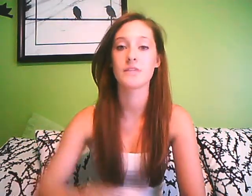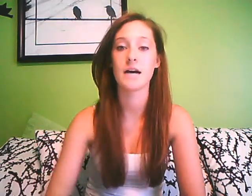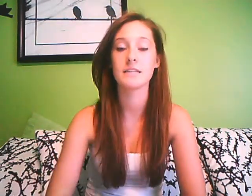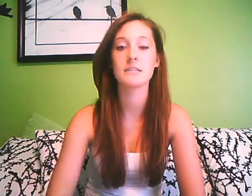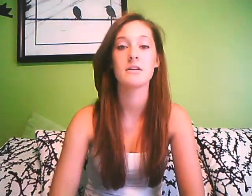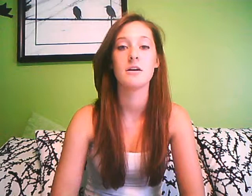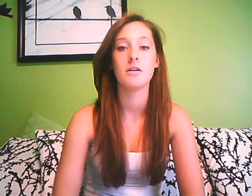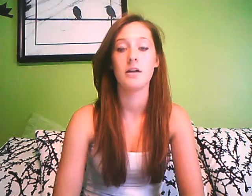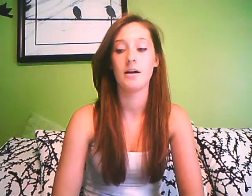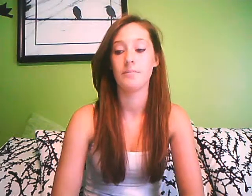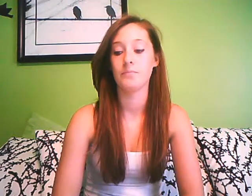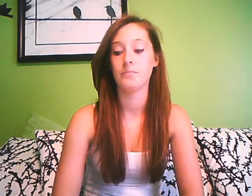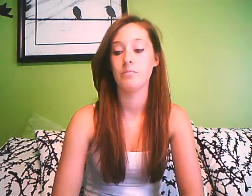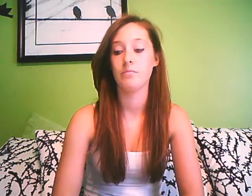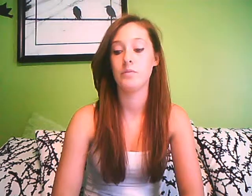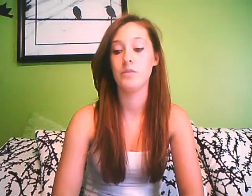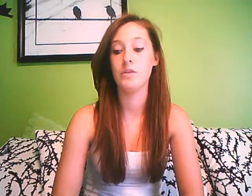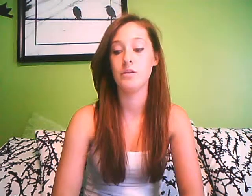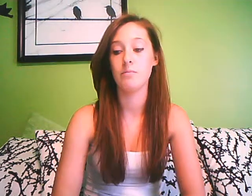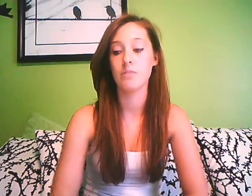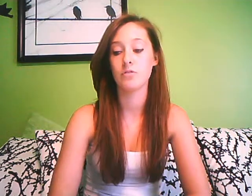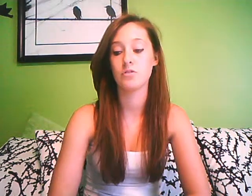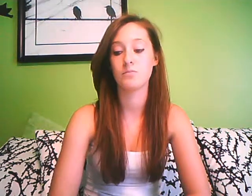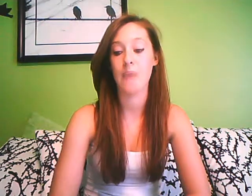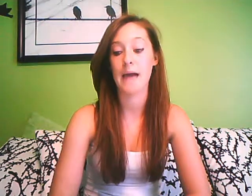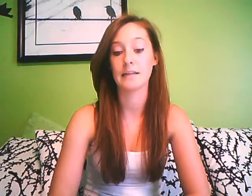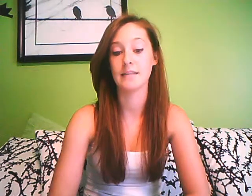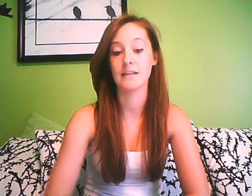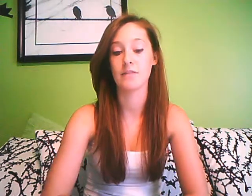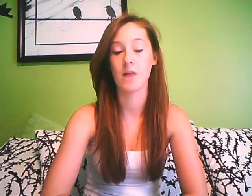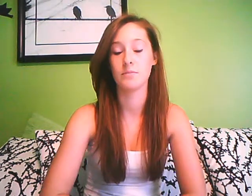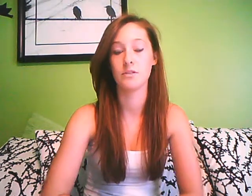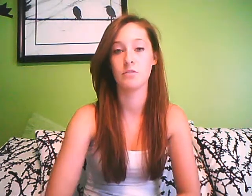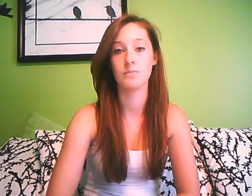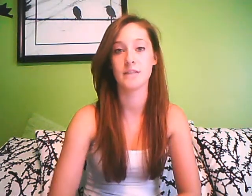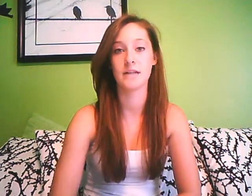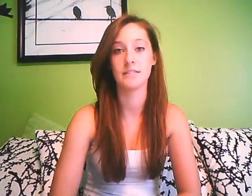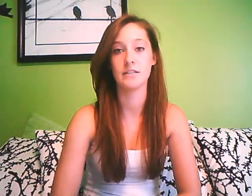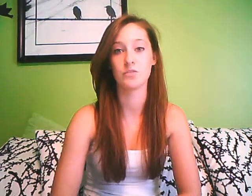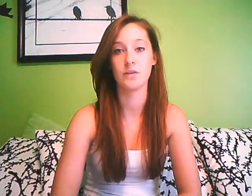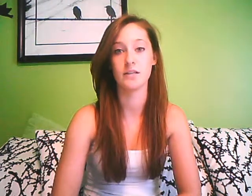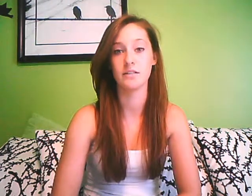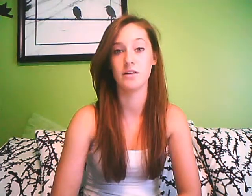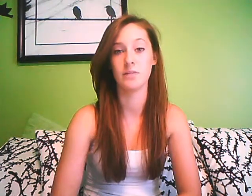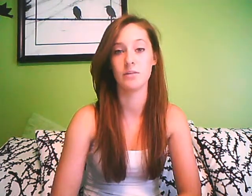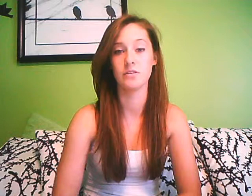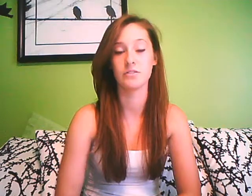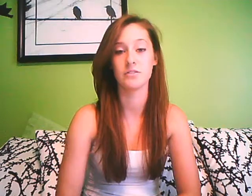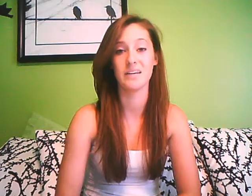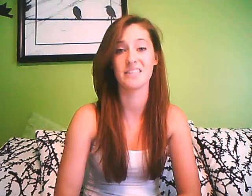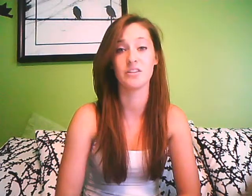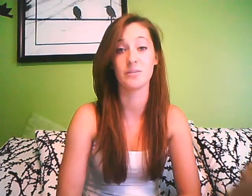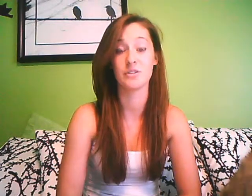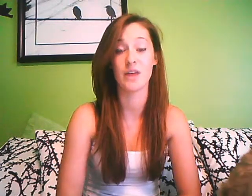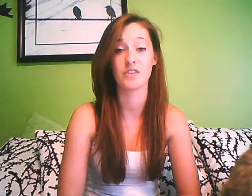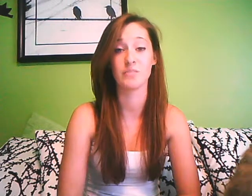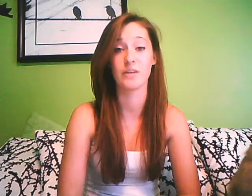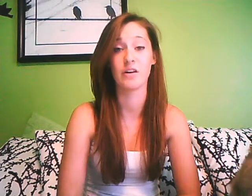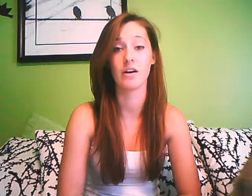times. The most packed lesson I've come to besides this one is the numbers. ASL numbers are actually pretty hard, but